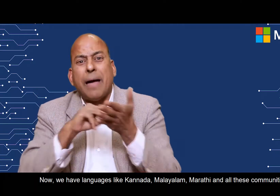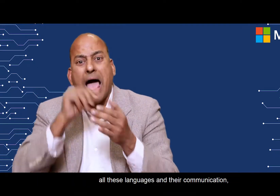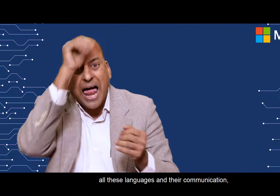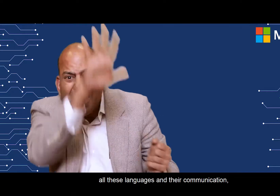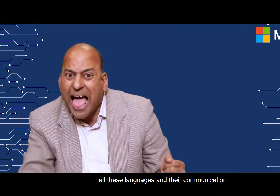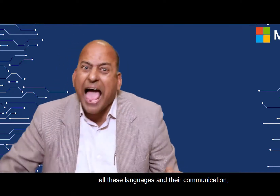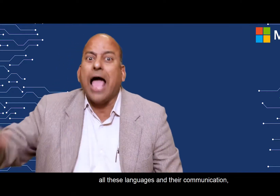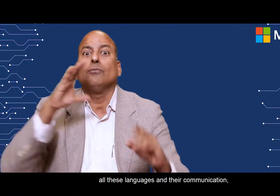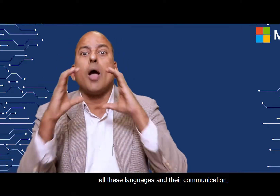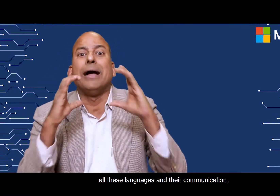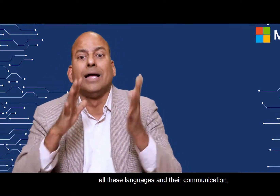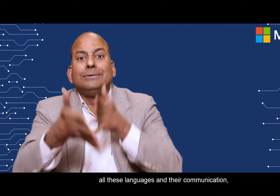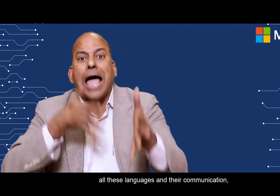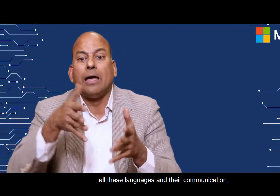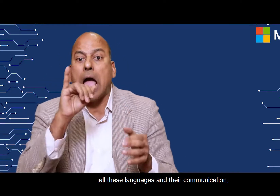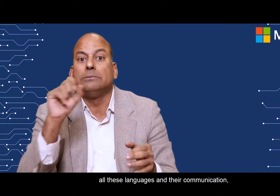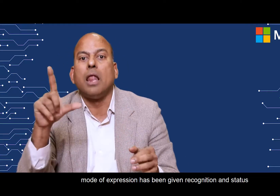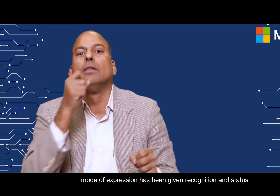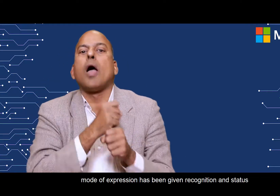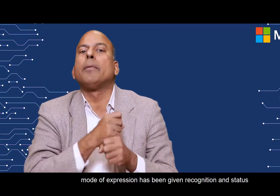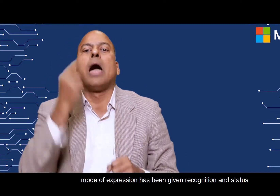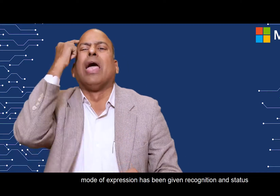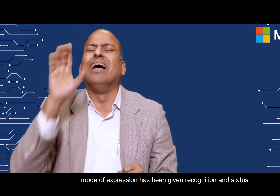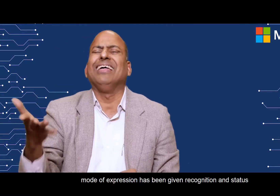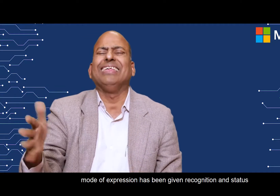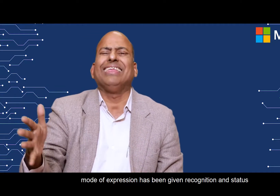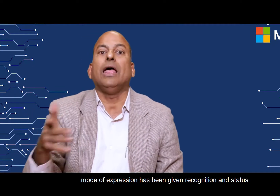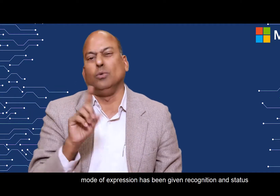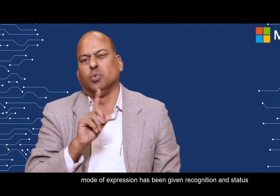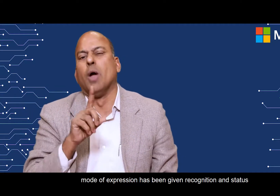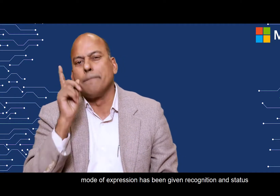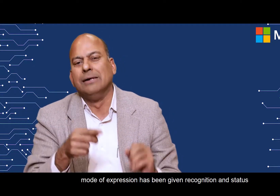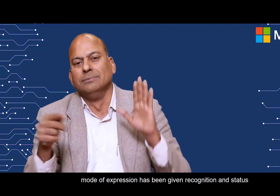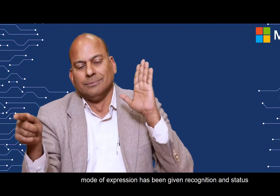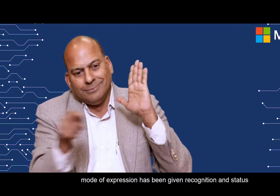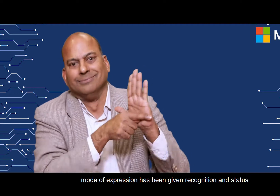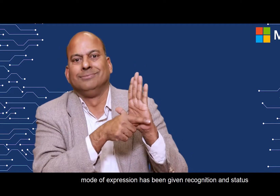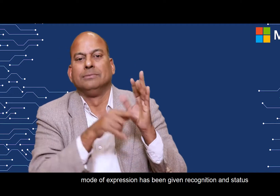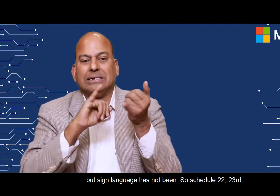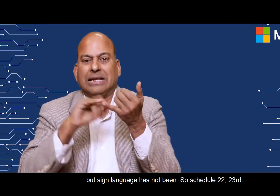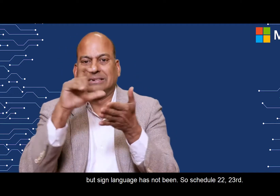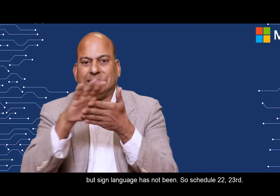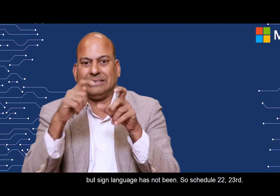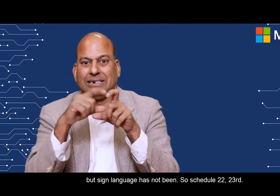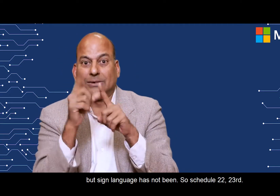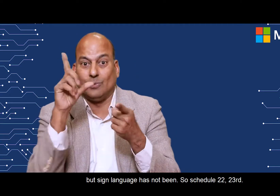communities, all these languages and their communication mode of expression has been given recognition and status, but sign language has not